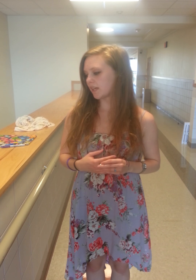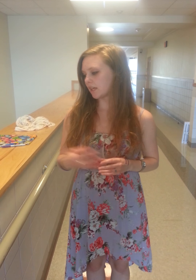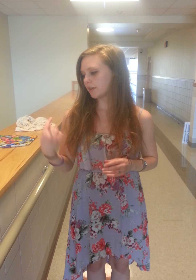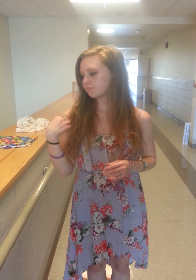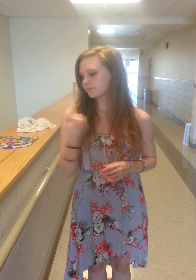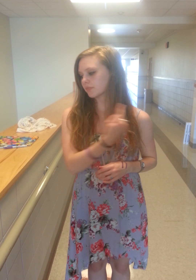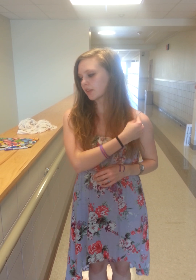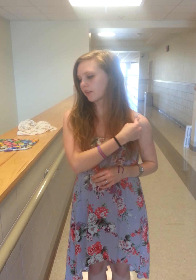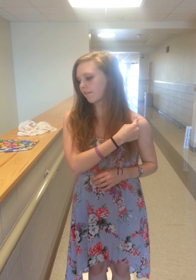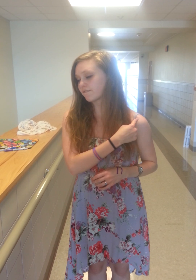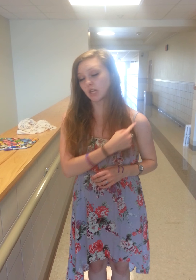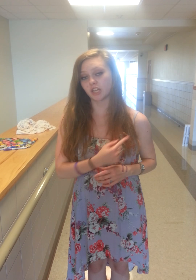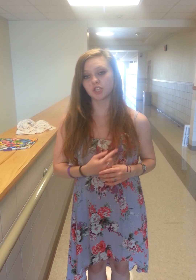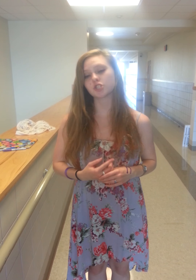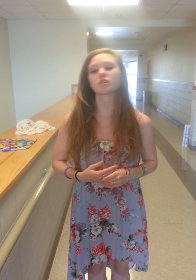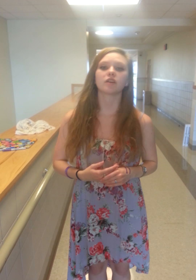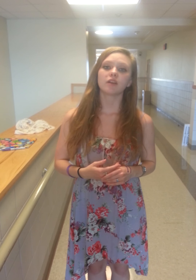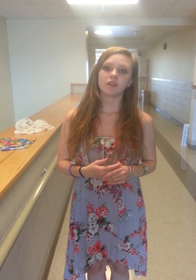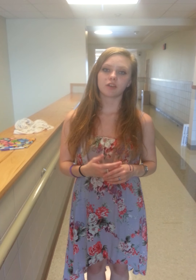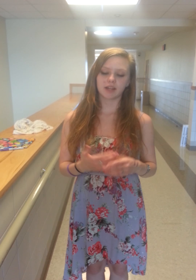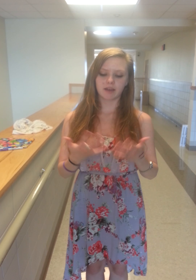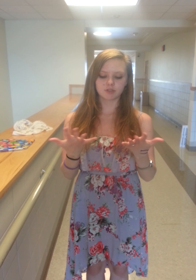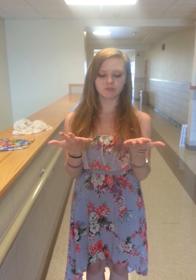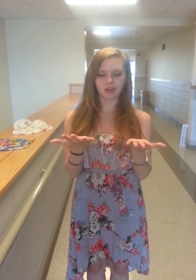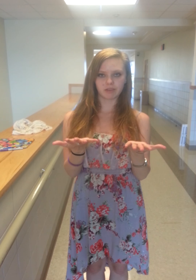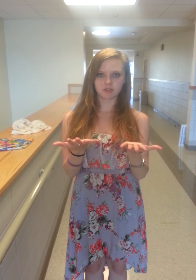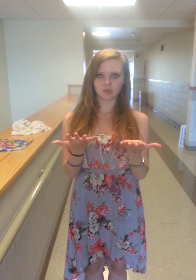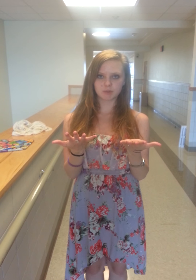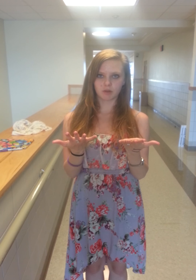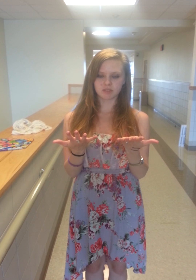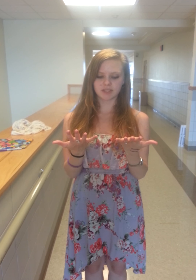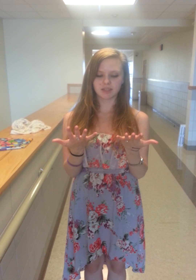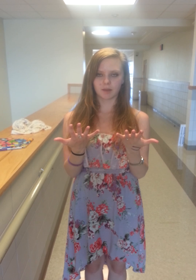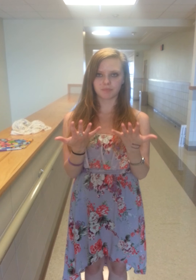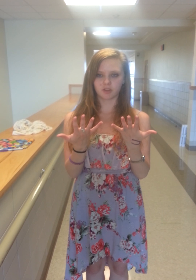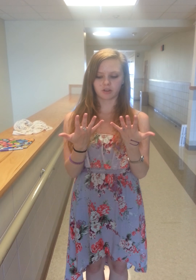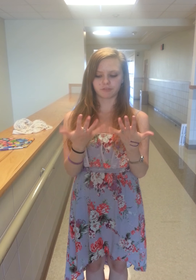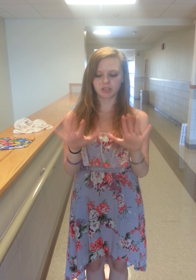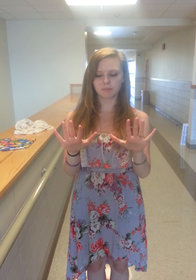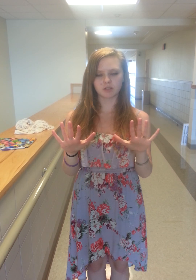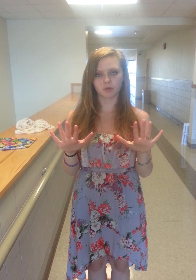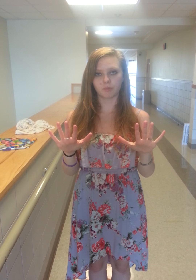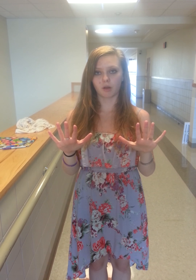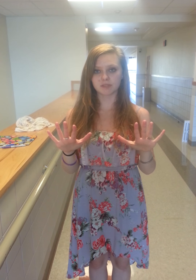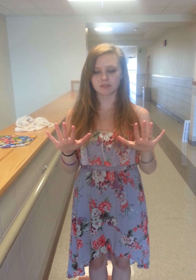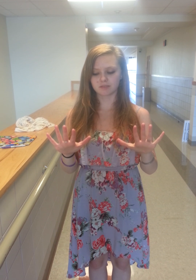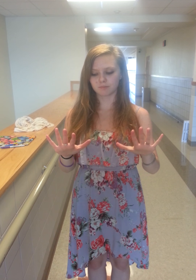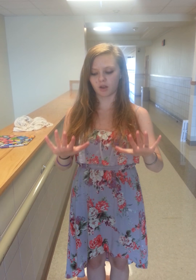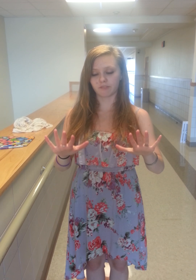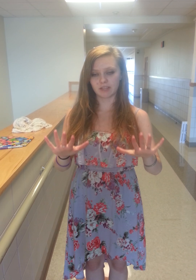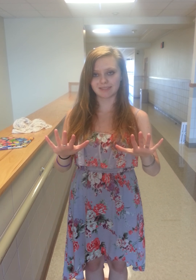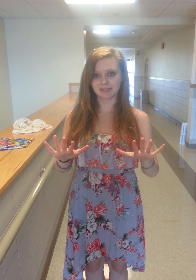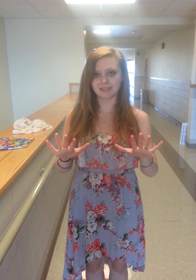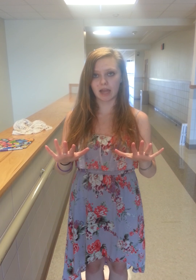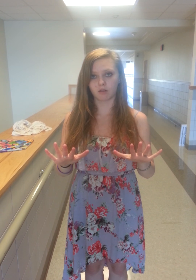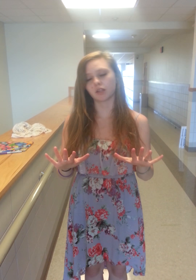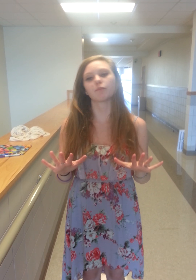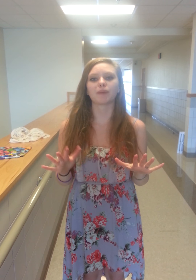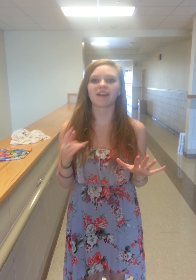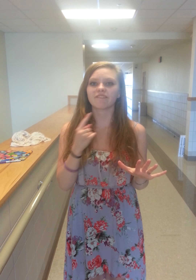we, finish. You're going to have two five hand shapes, palms facing up, and you're going to flick them out to where your palms are facing down and make a